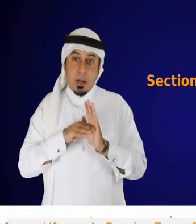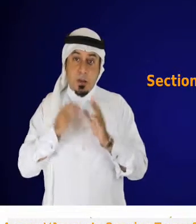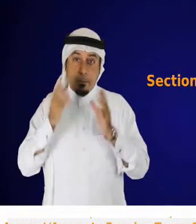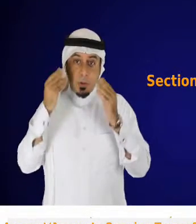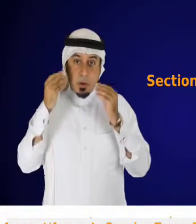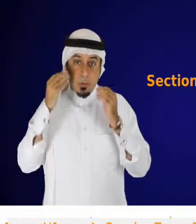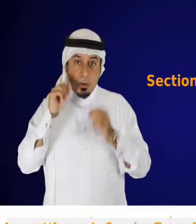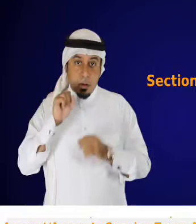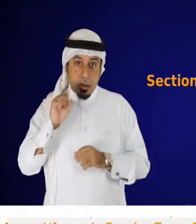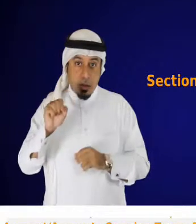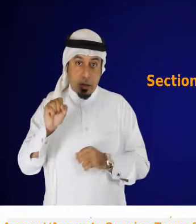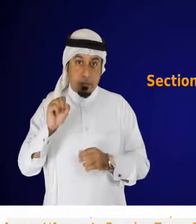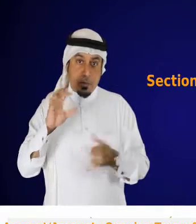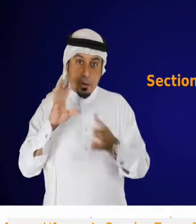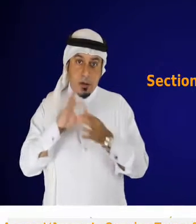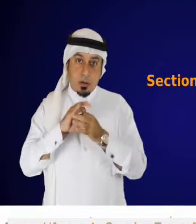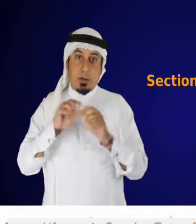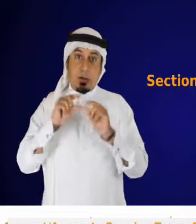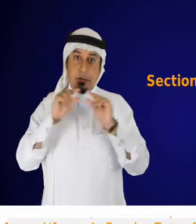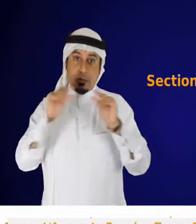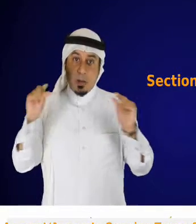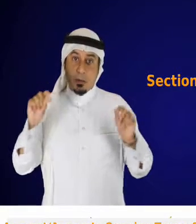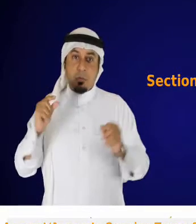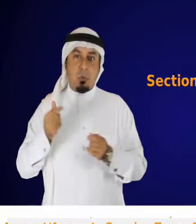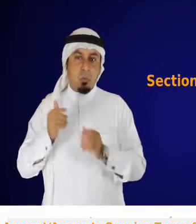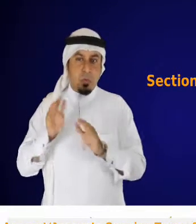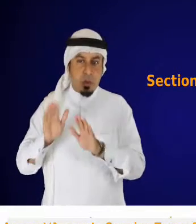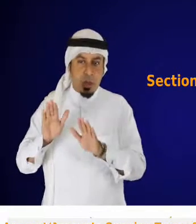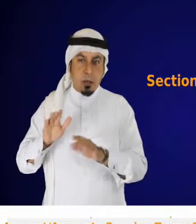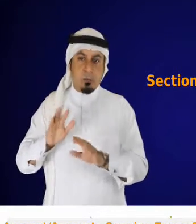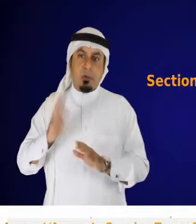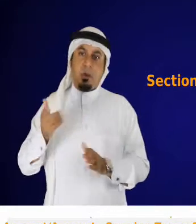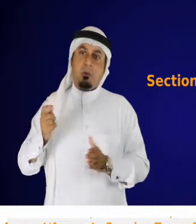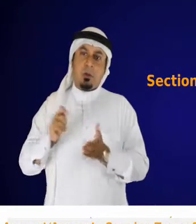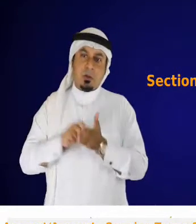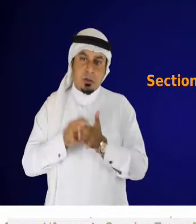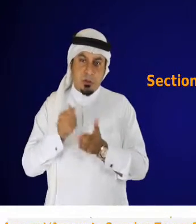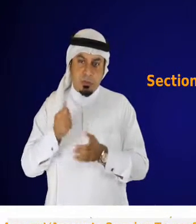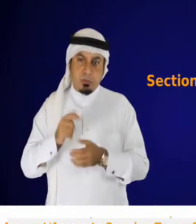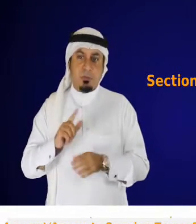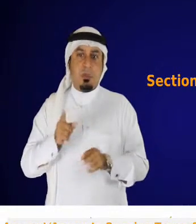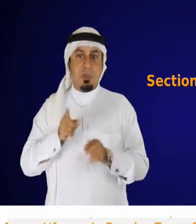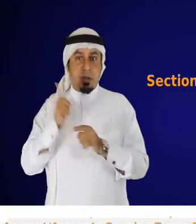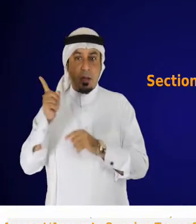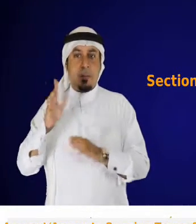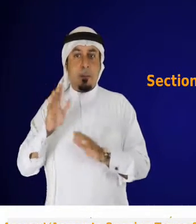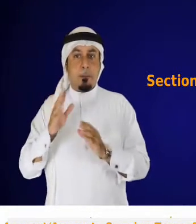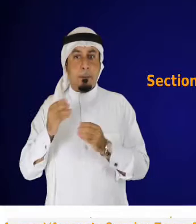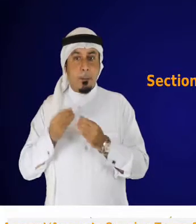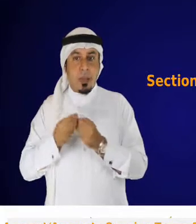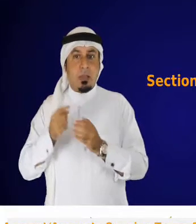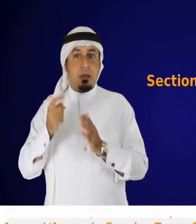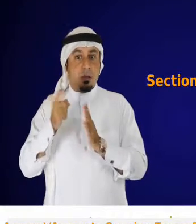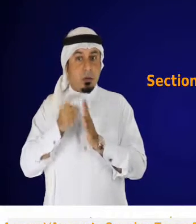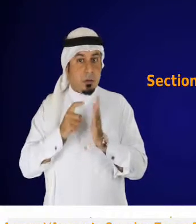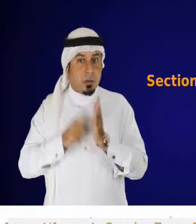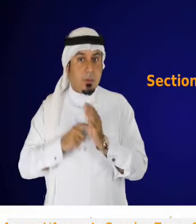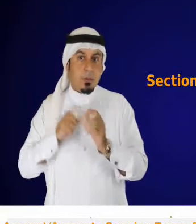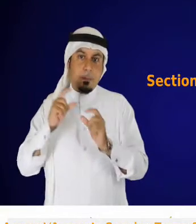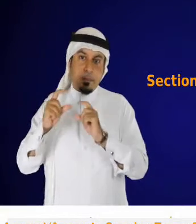closed, and without the bank and its staff being responsible and liable to the information confidentiality, to carry